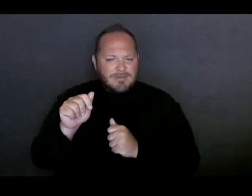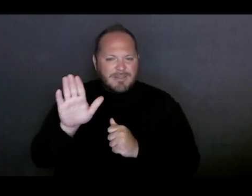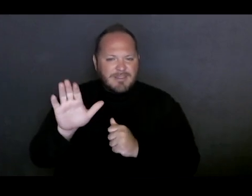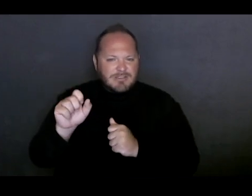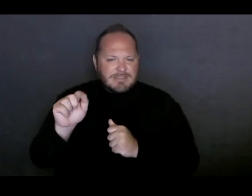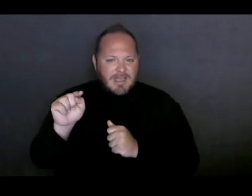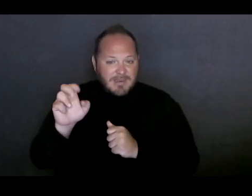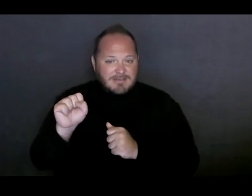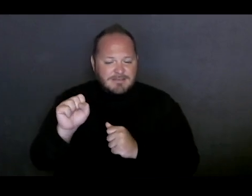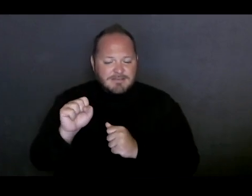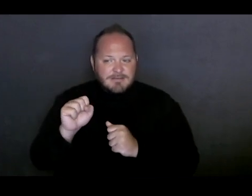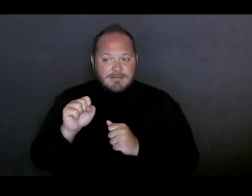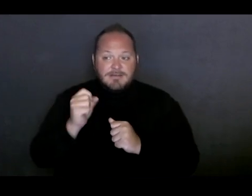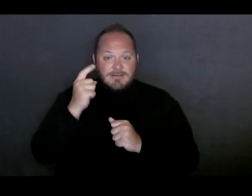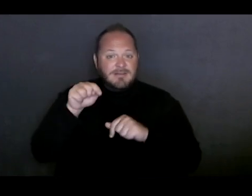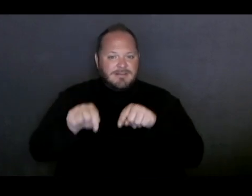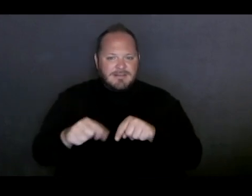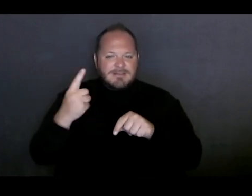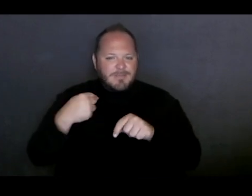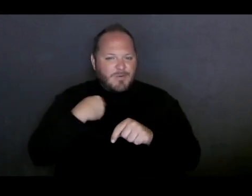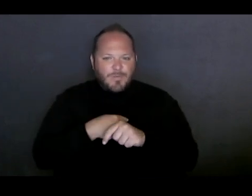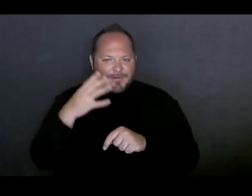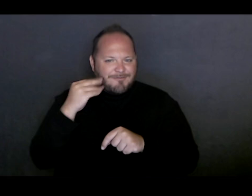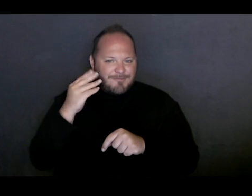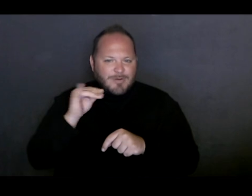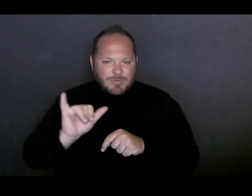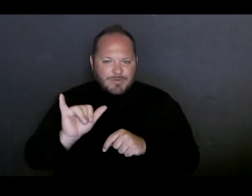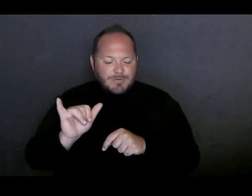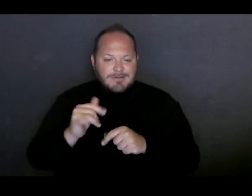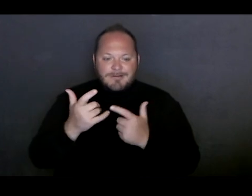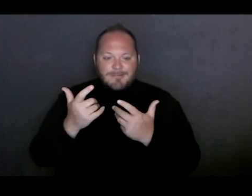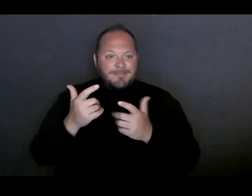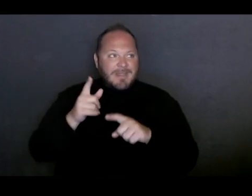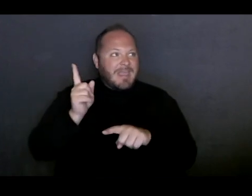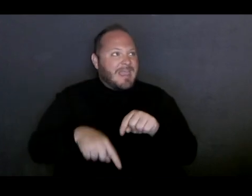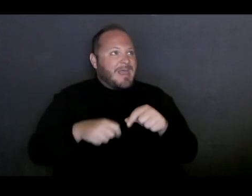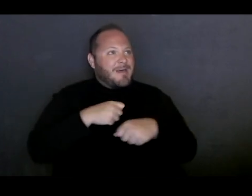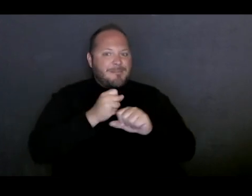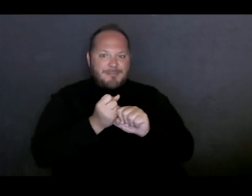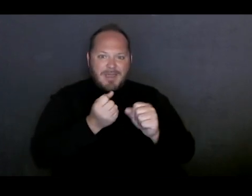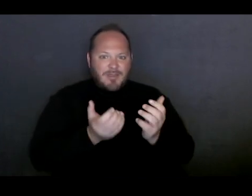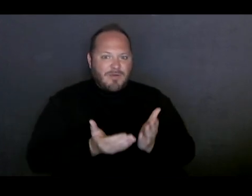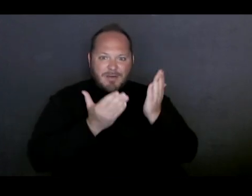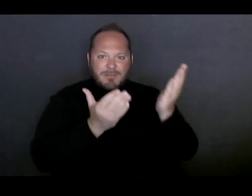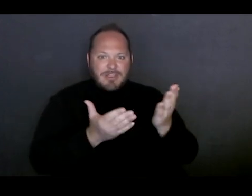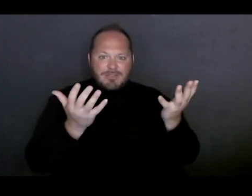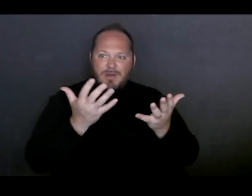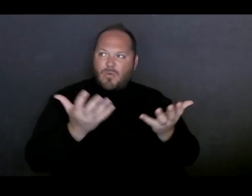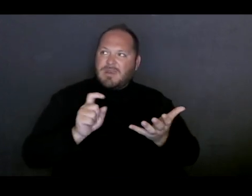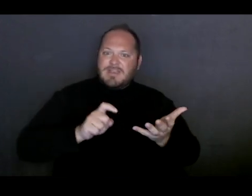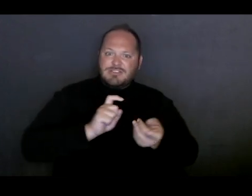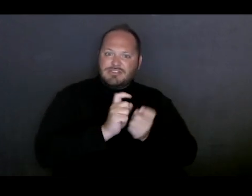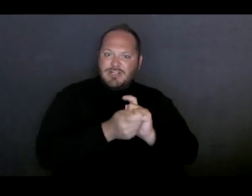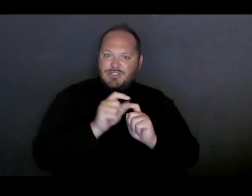you can't make adequate recommendations about what needs to change if you don't have the information which informs